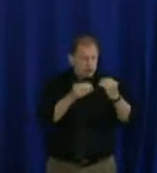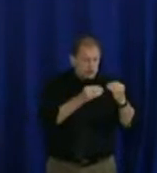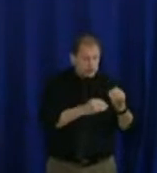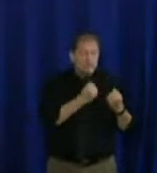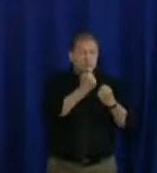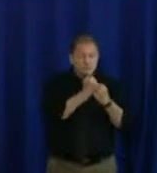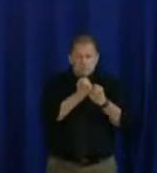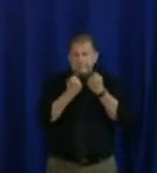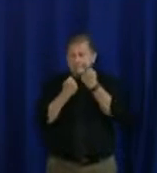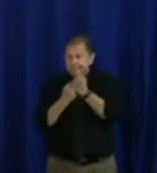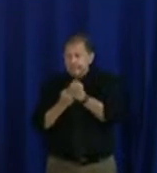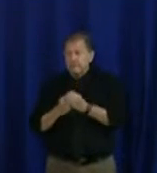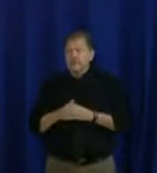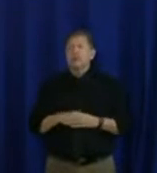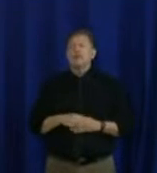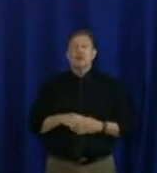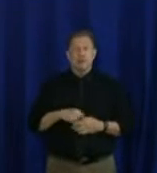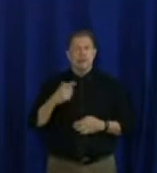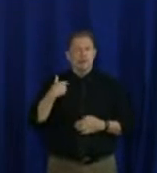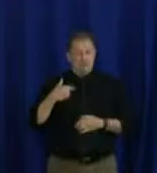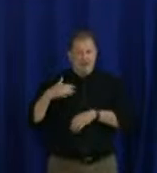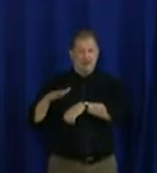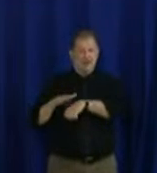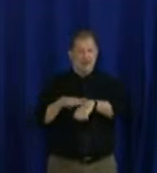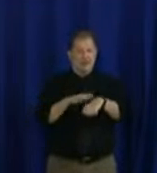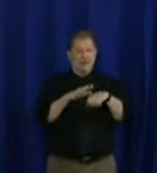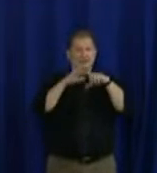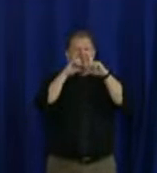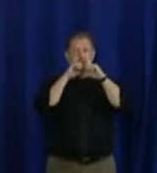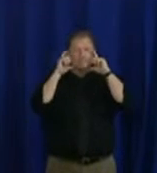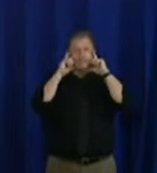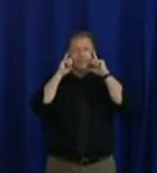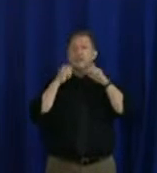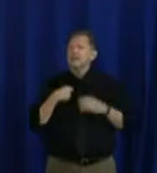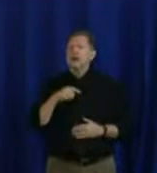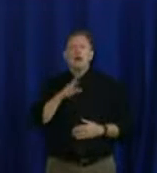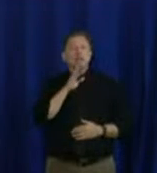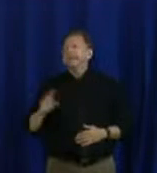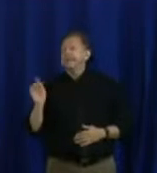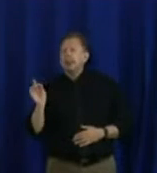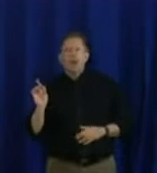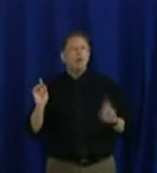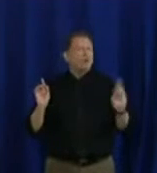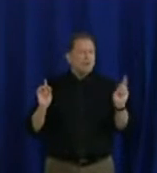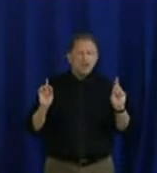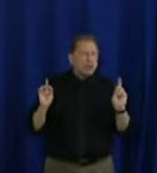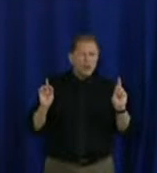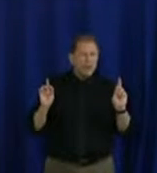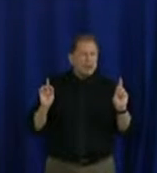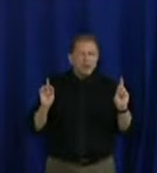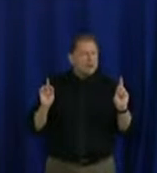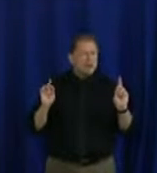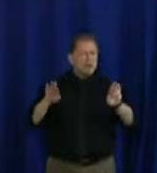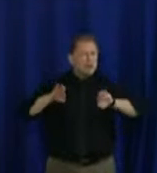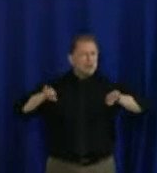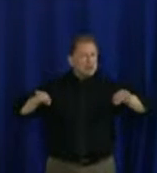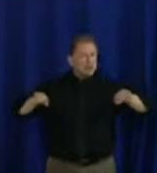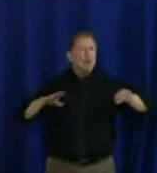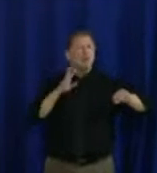a decision like whether to wear a face covering out of the realm of politics and in the realm, this is the right thing to